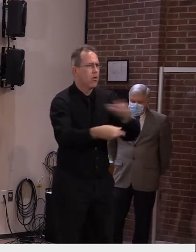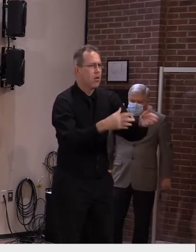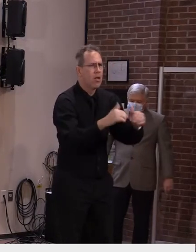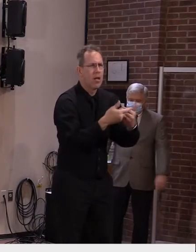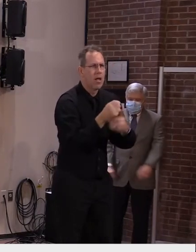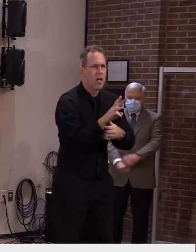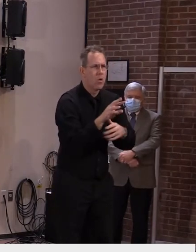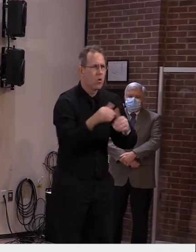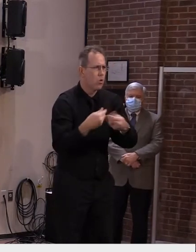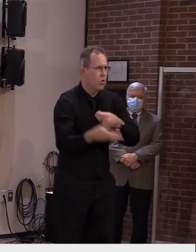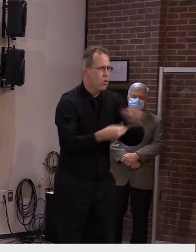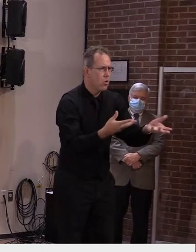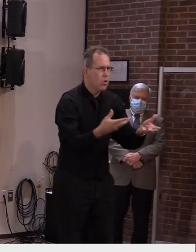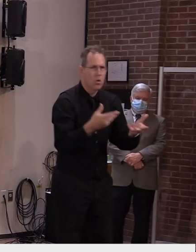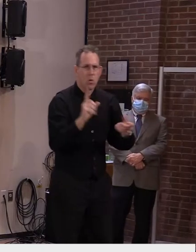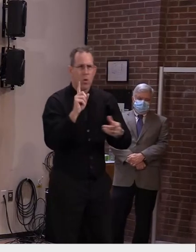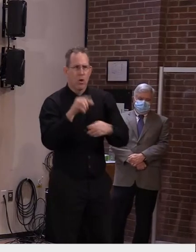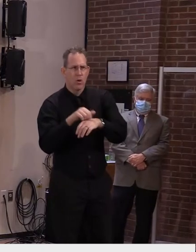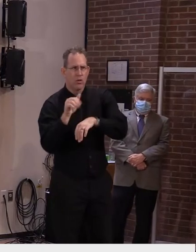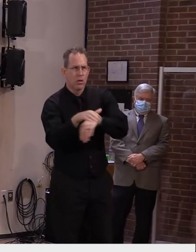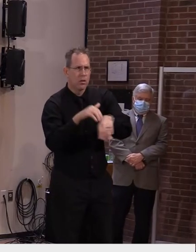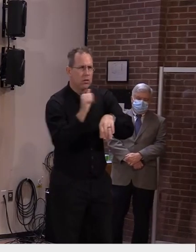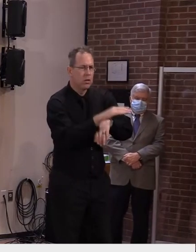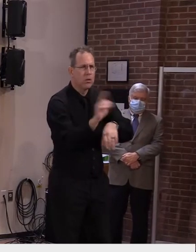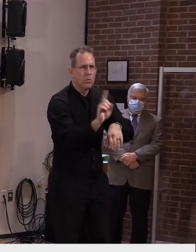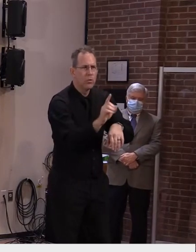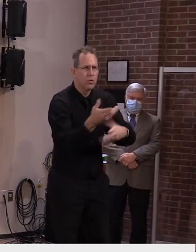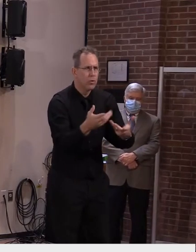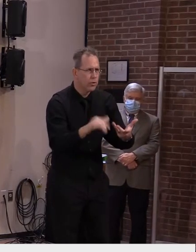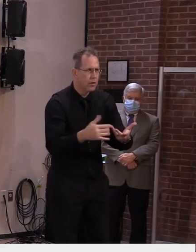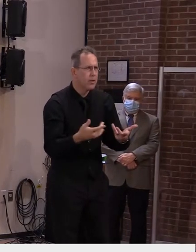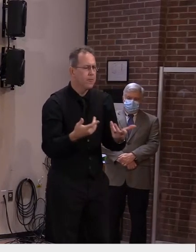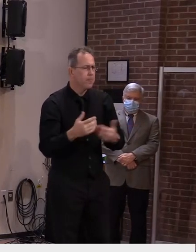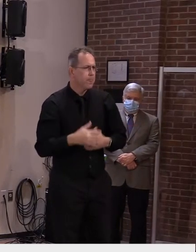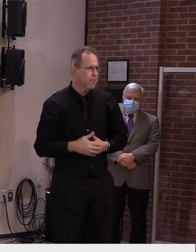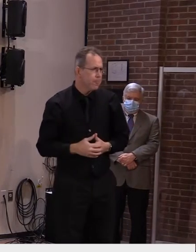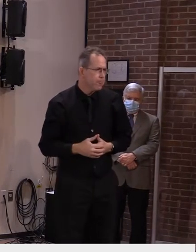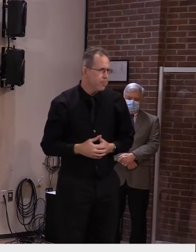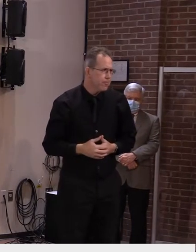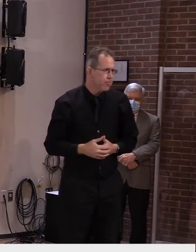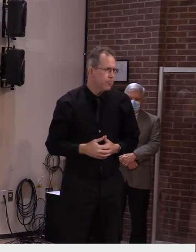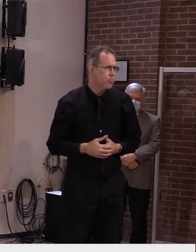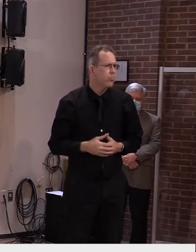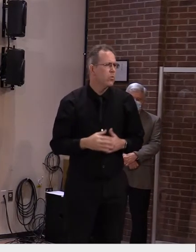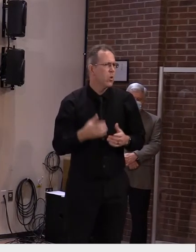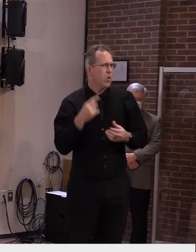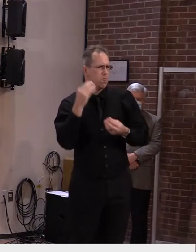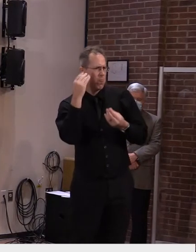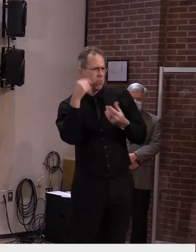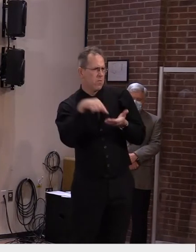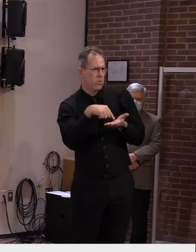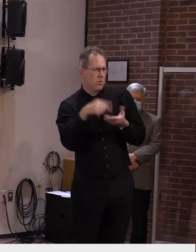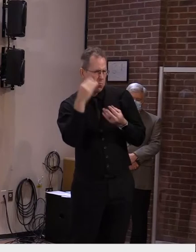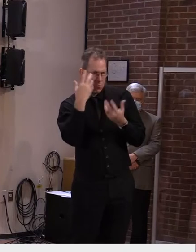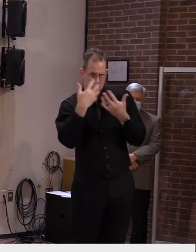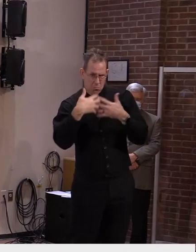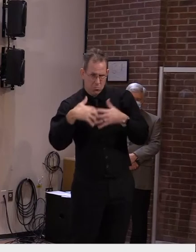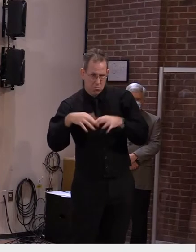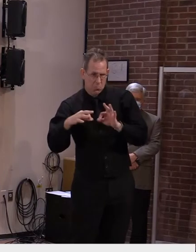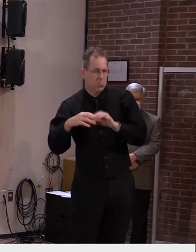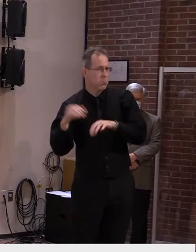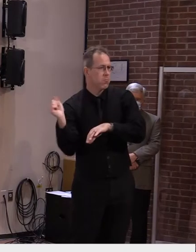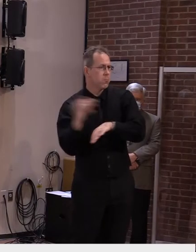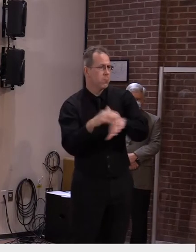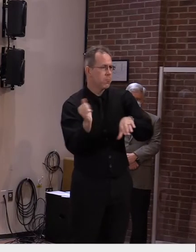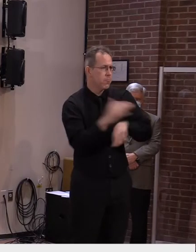testing approach in with that younger population. So we're working on it actively, so hopefully have some news on that soon.